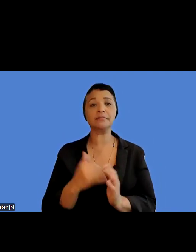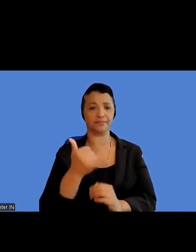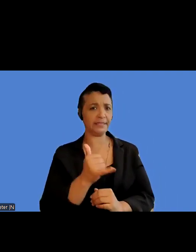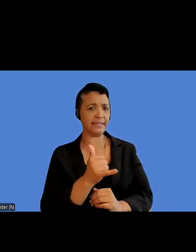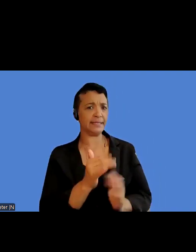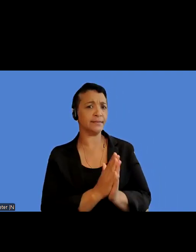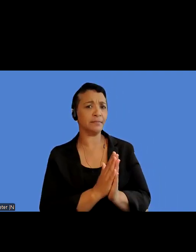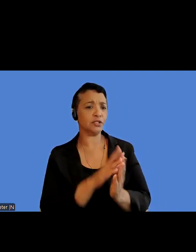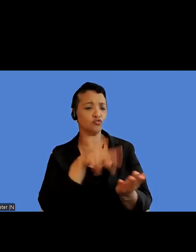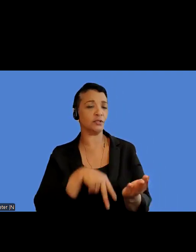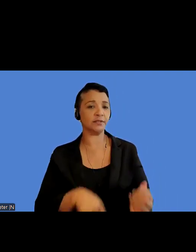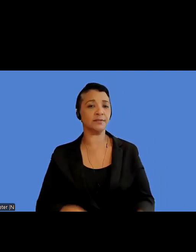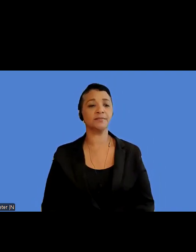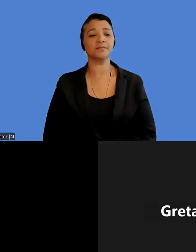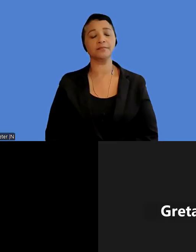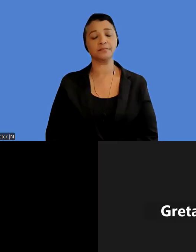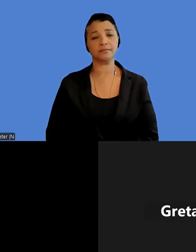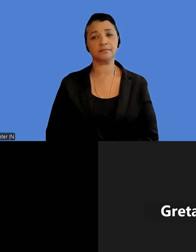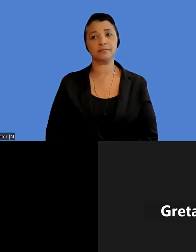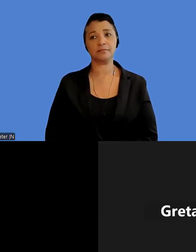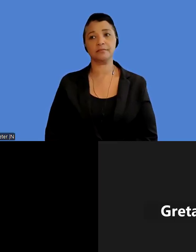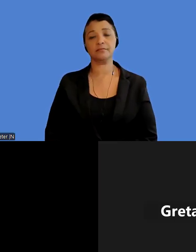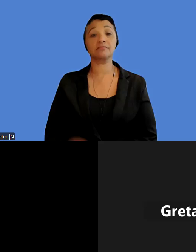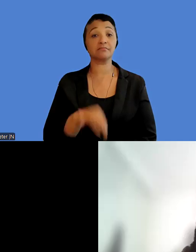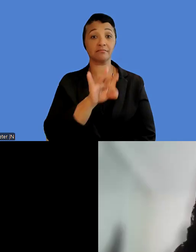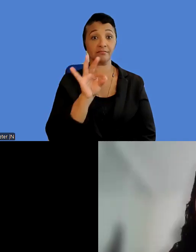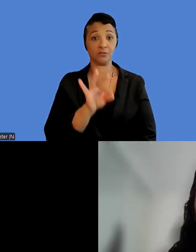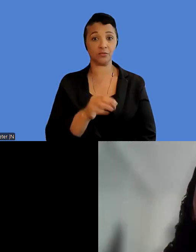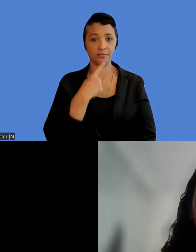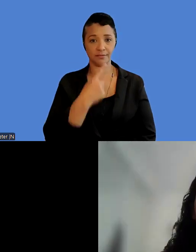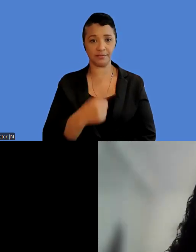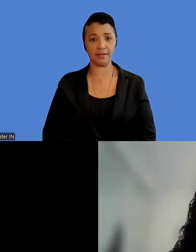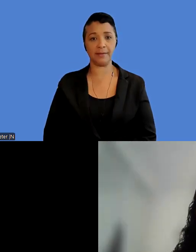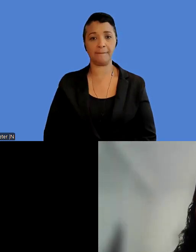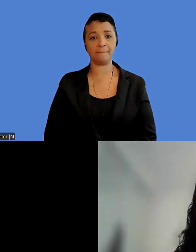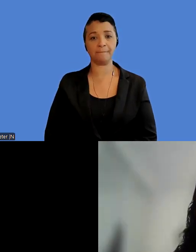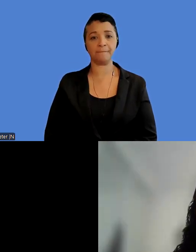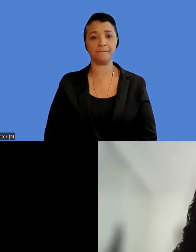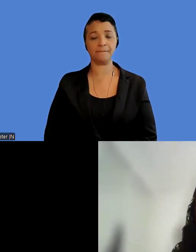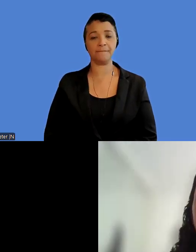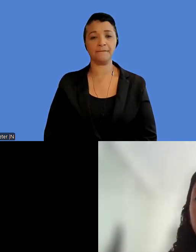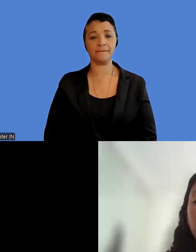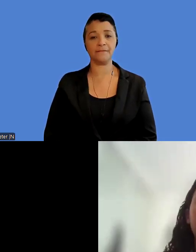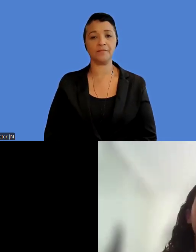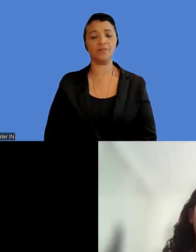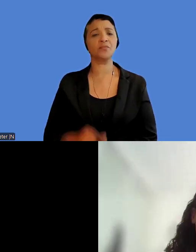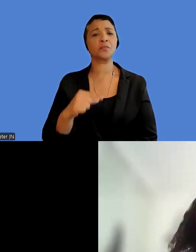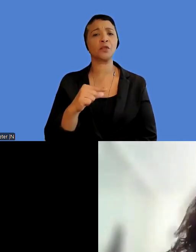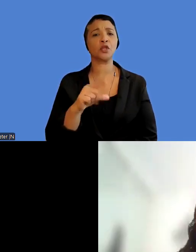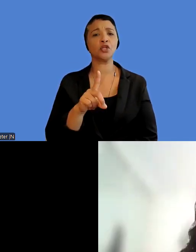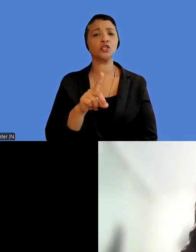please. So the question says, how will the Global Disability Summit ensure